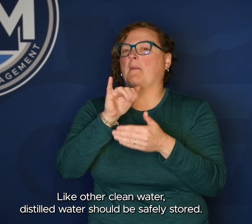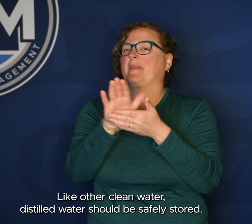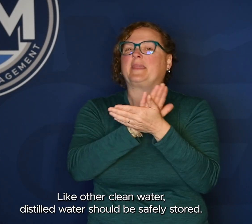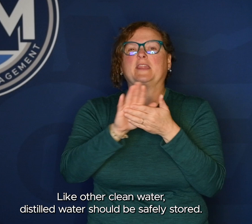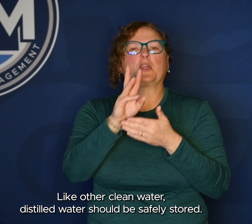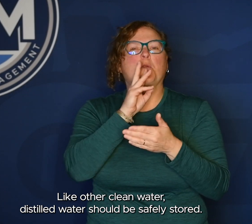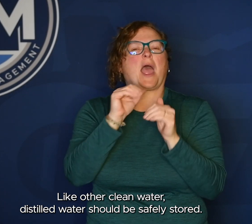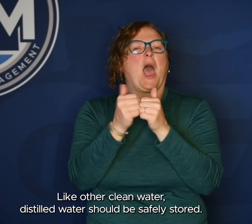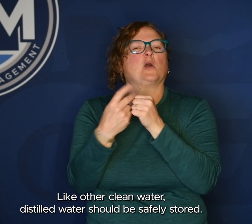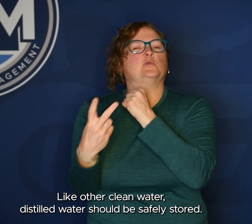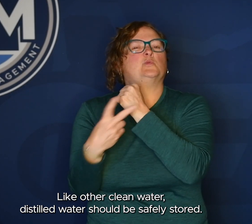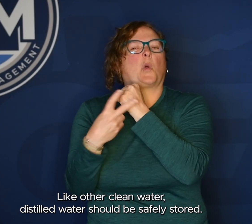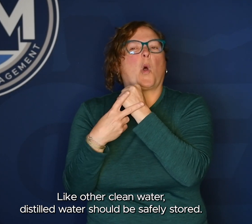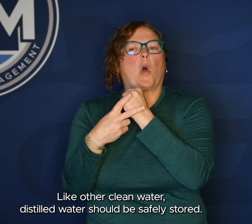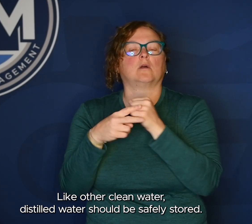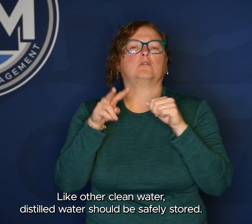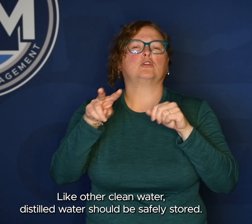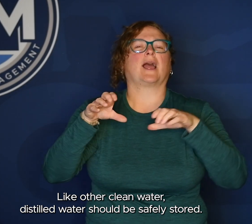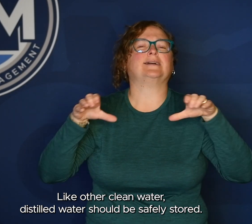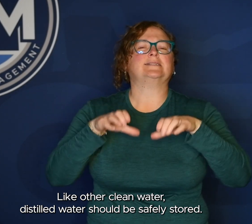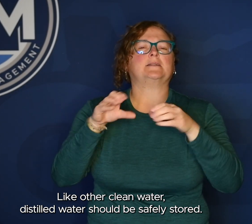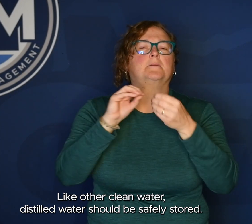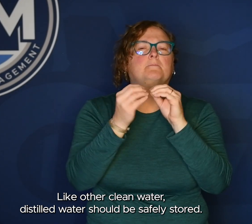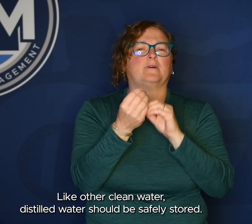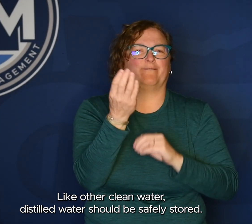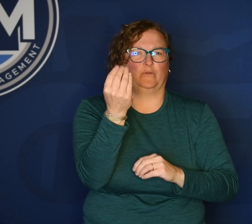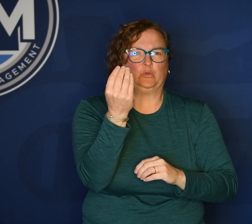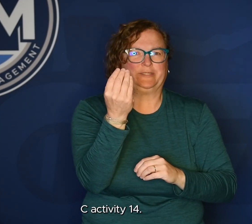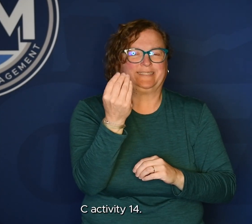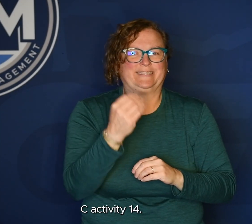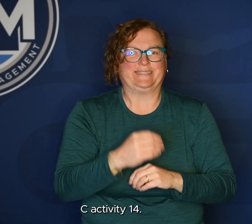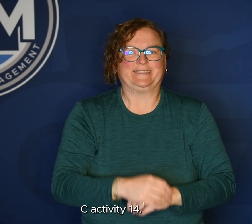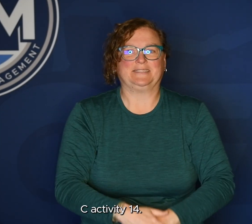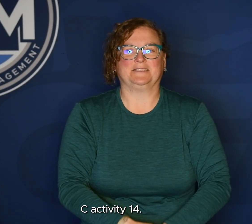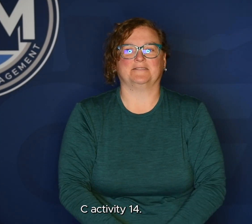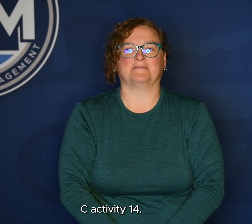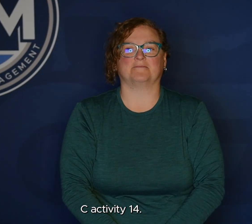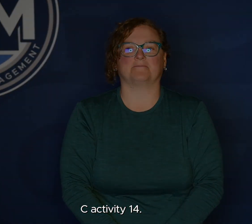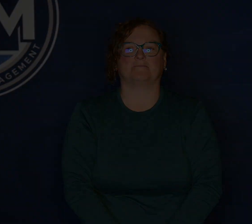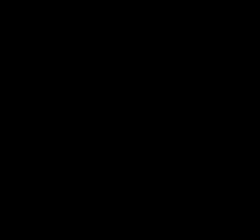clean water, distilled water should be safely stored. See Activity 14.